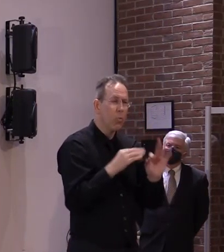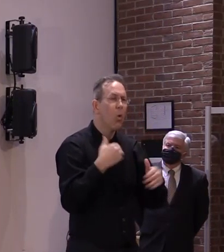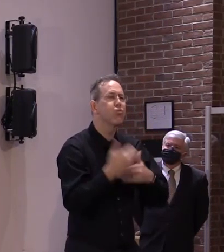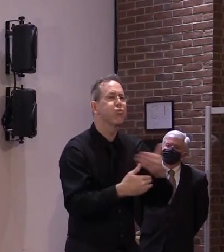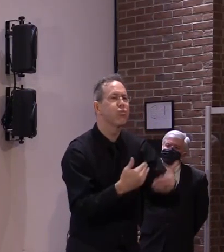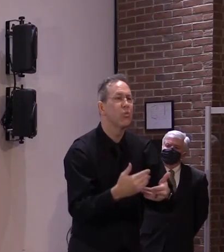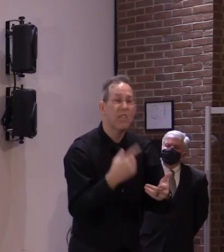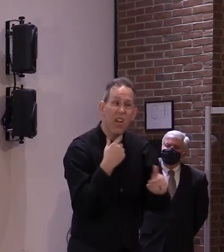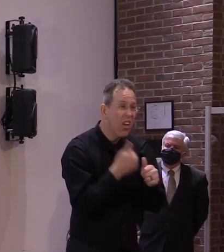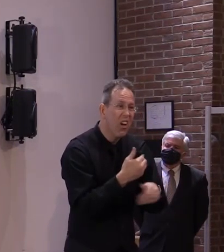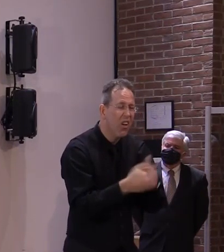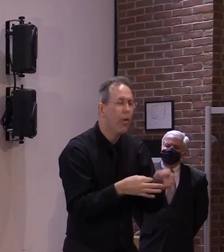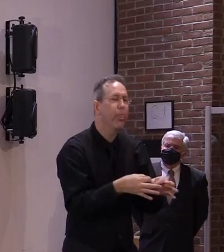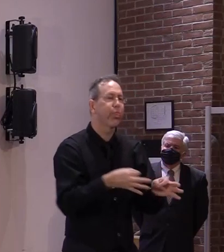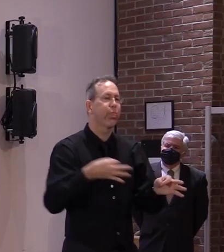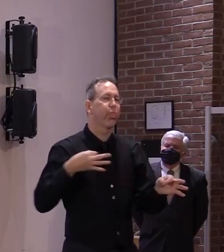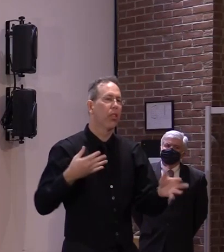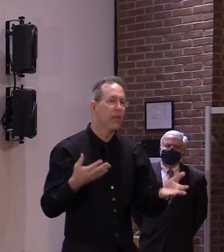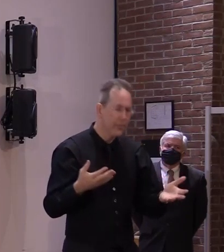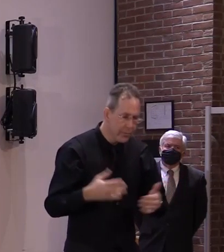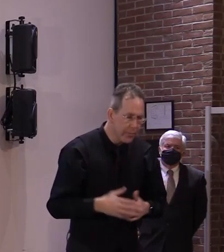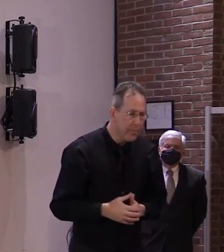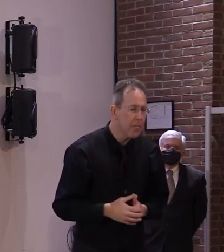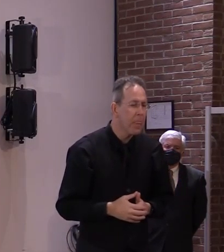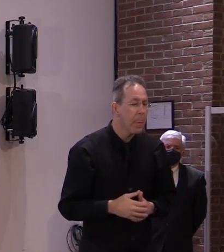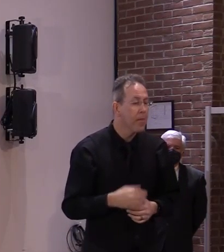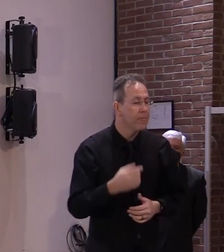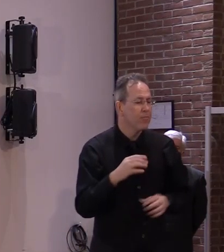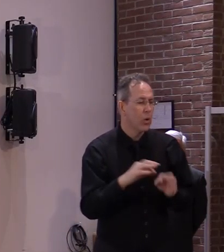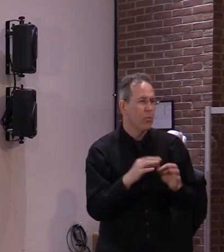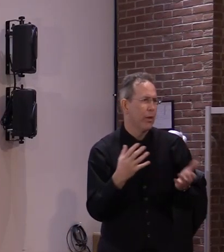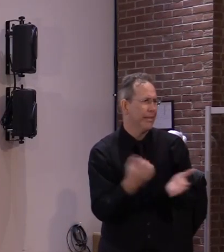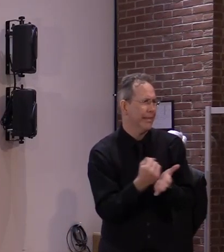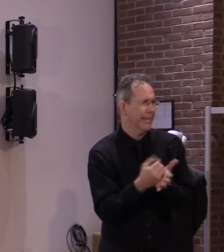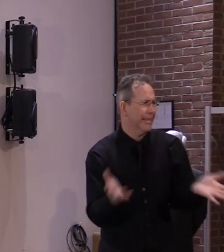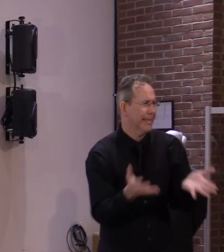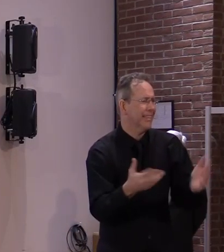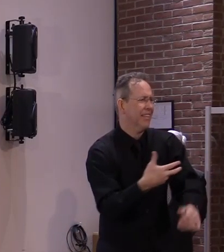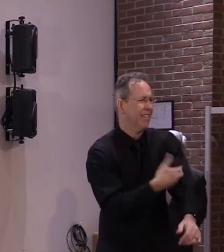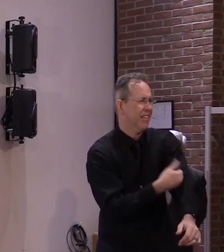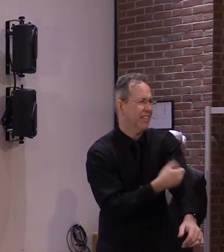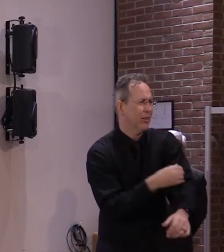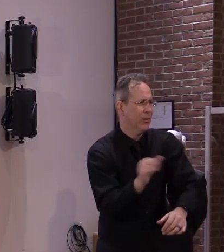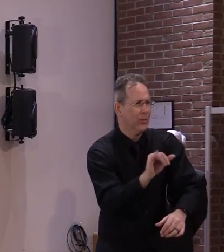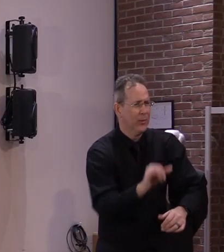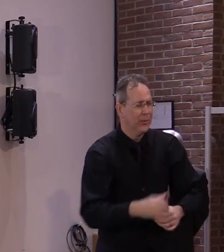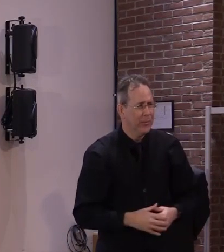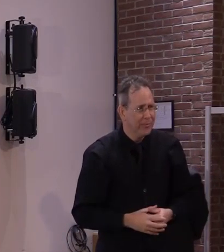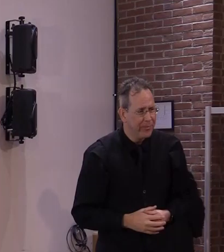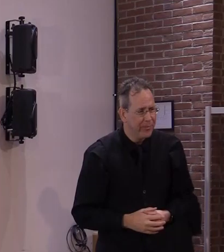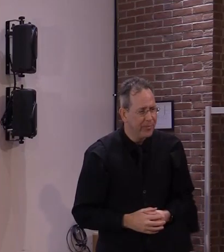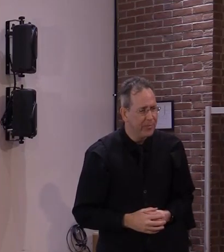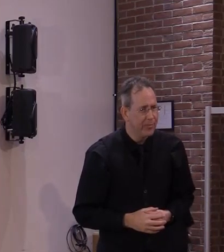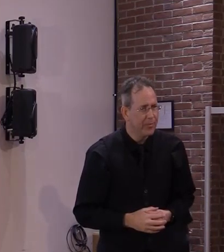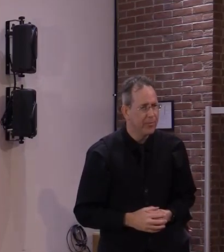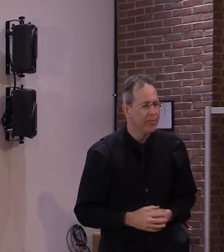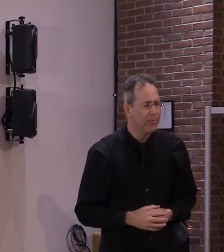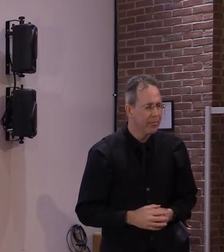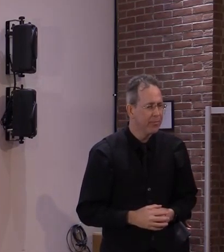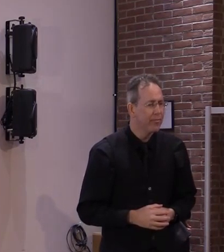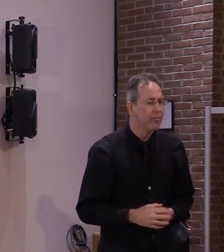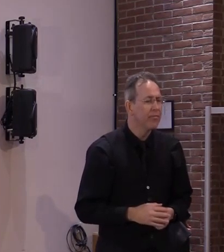Since the governor has yet to arrive, we will begin the questions. All right, we'll let you know